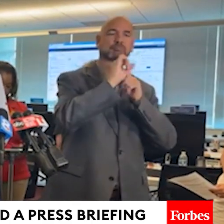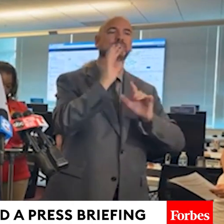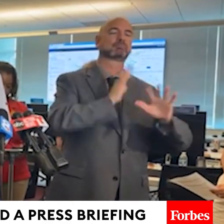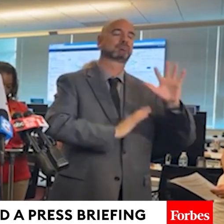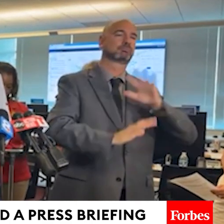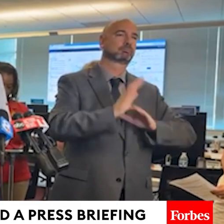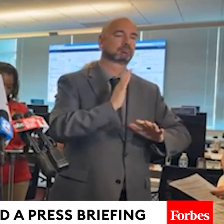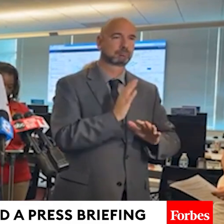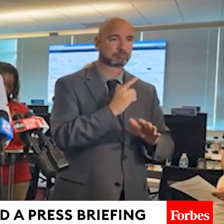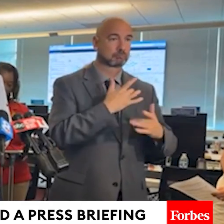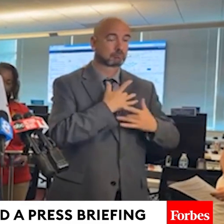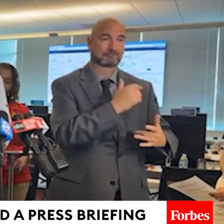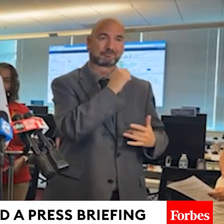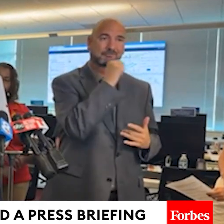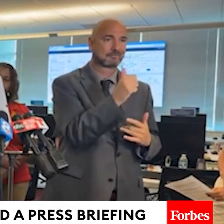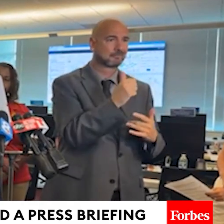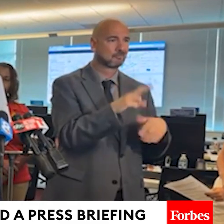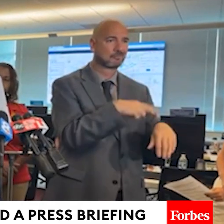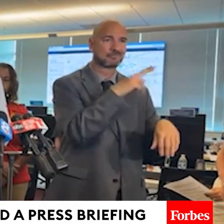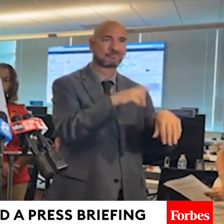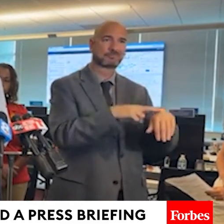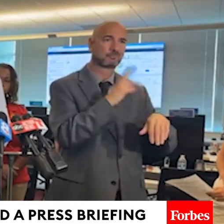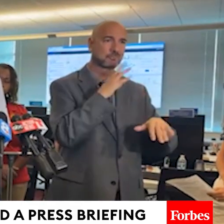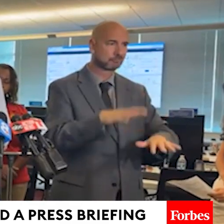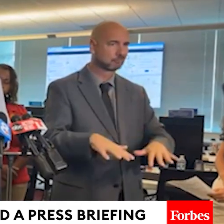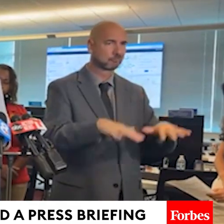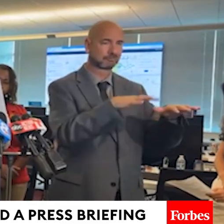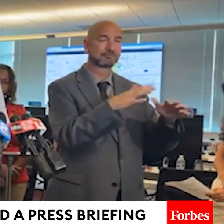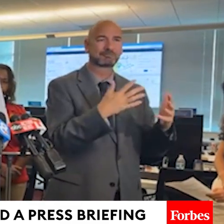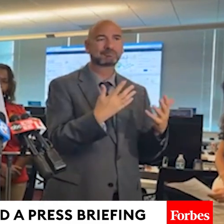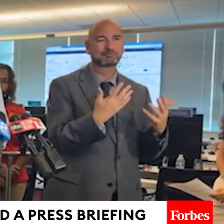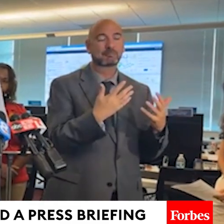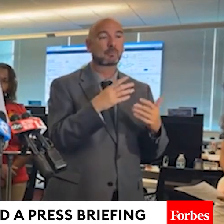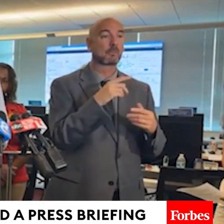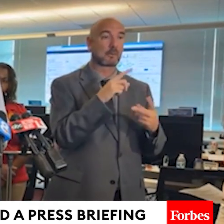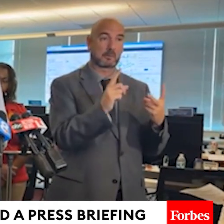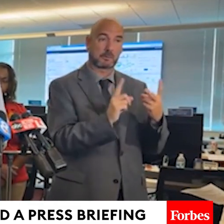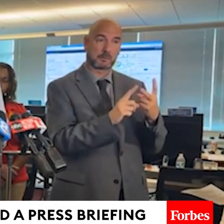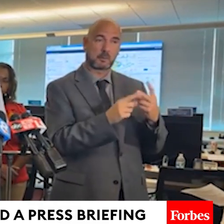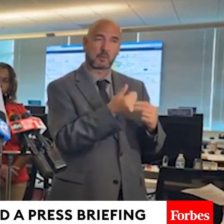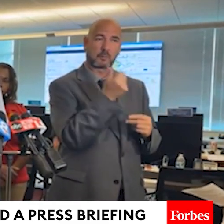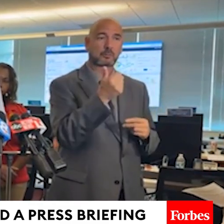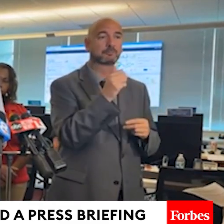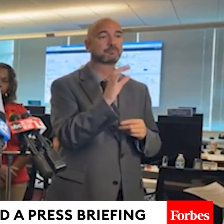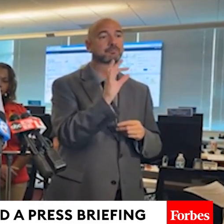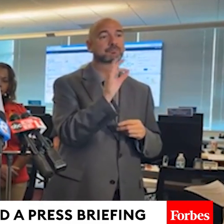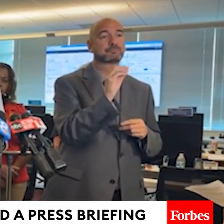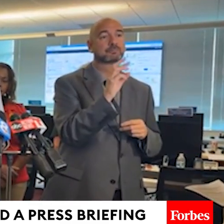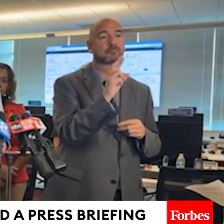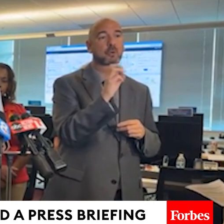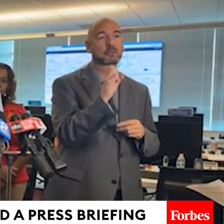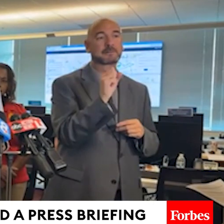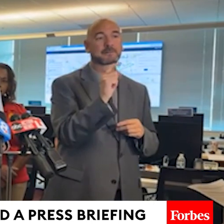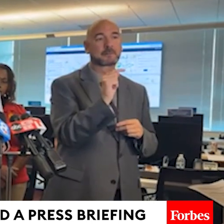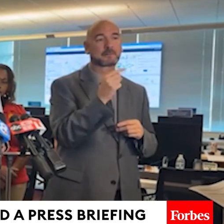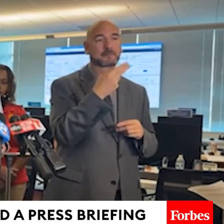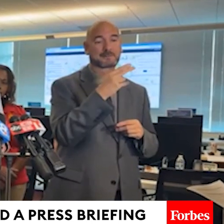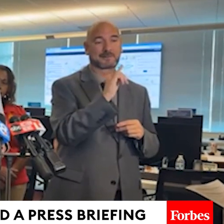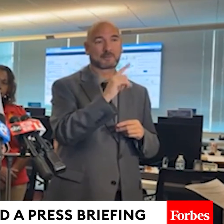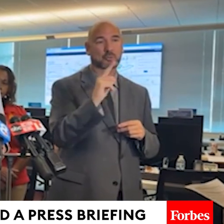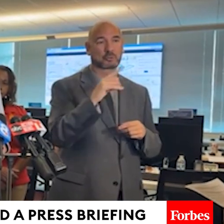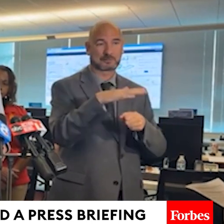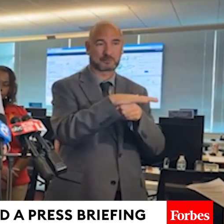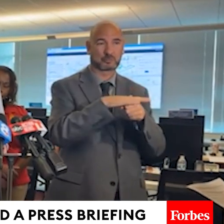normally flood. The other area is the Forest Hills area. Now that particular